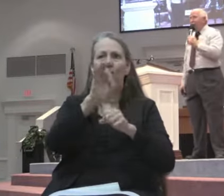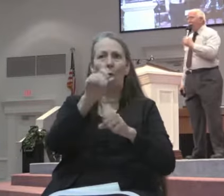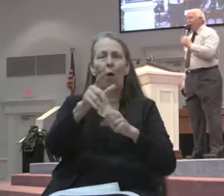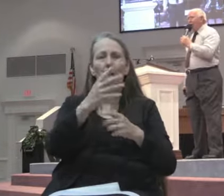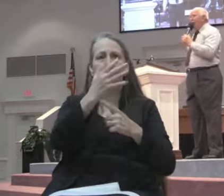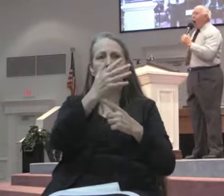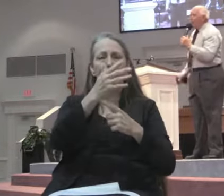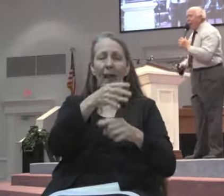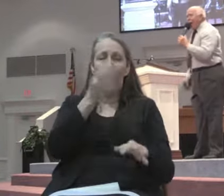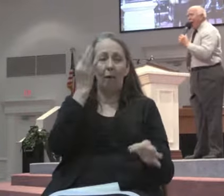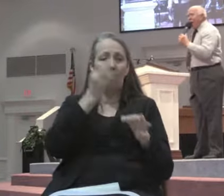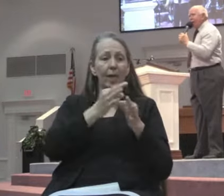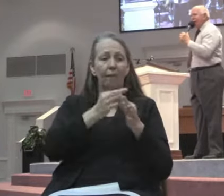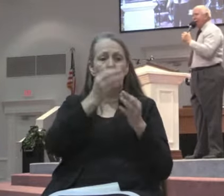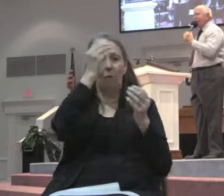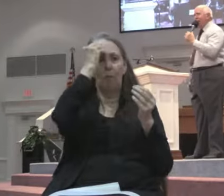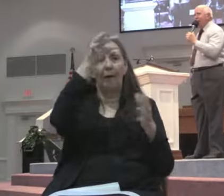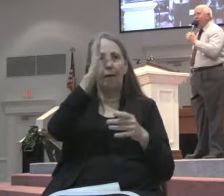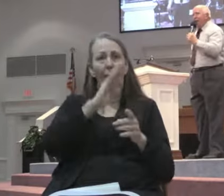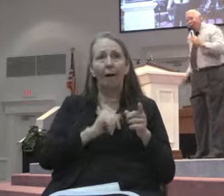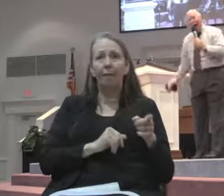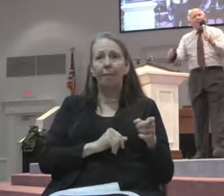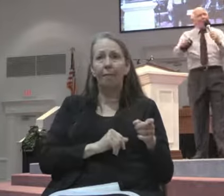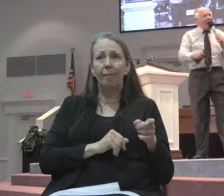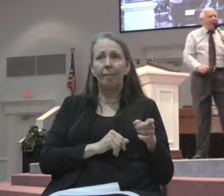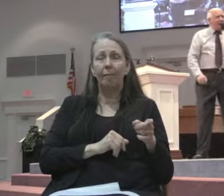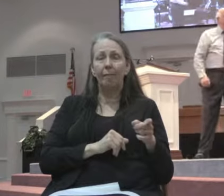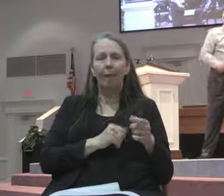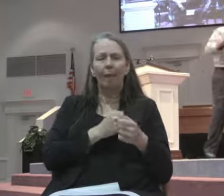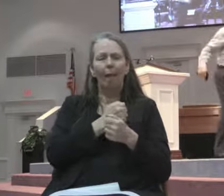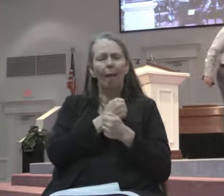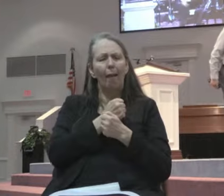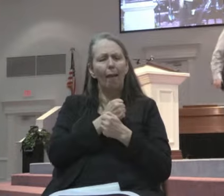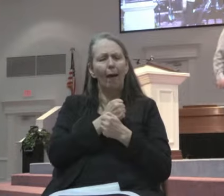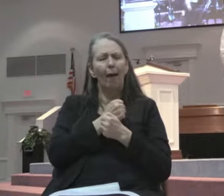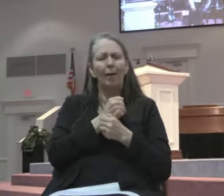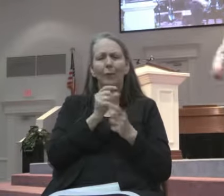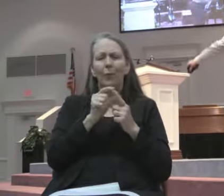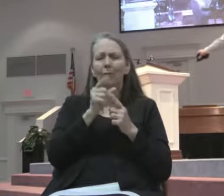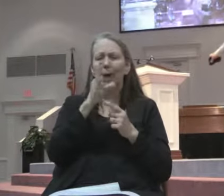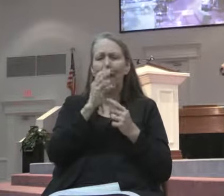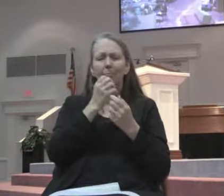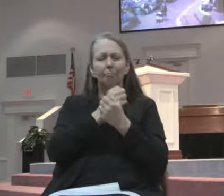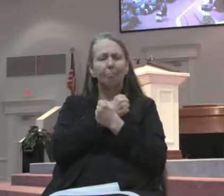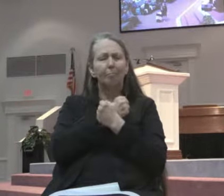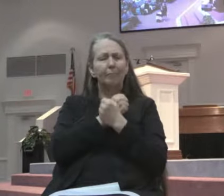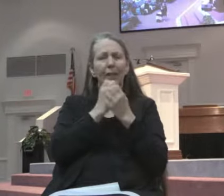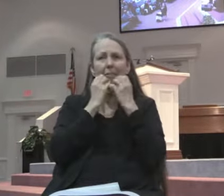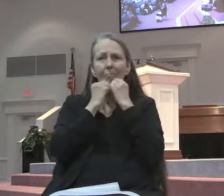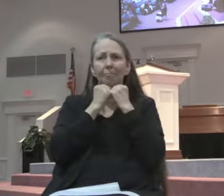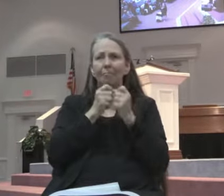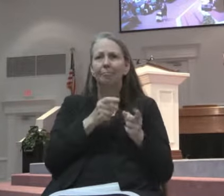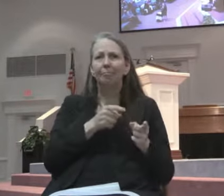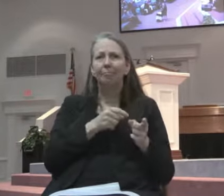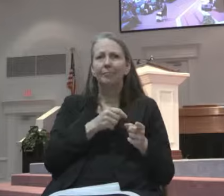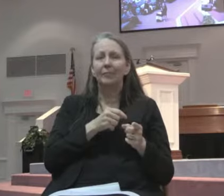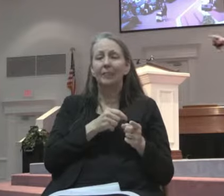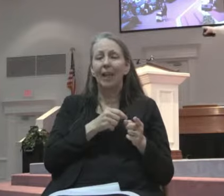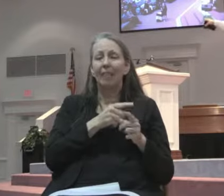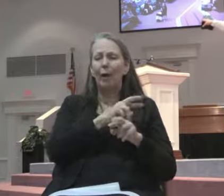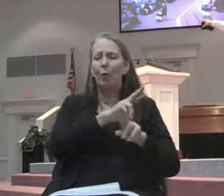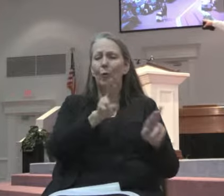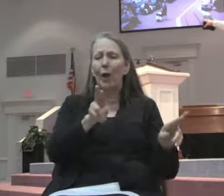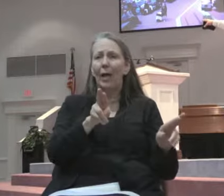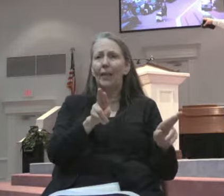faithful, obedient, loved the man of God, loved the word of God, loved God, they that were